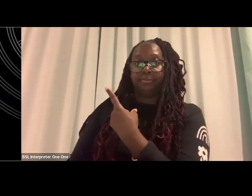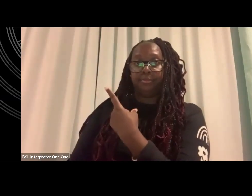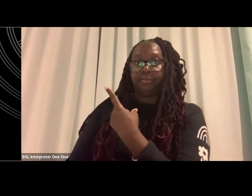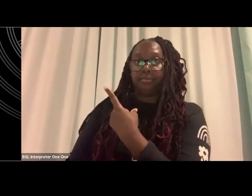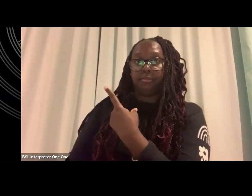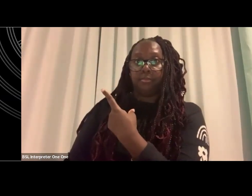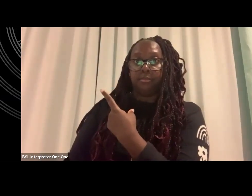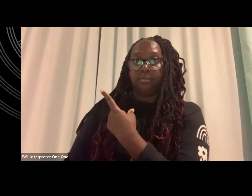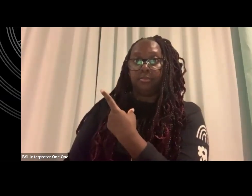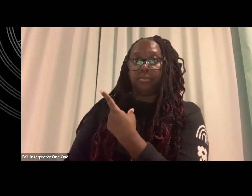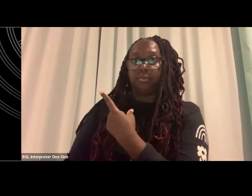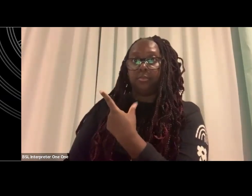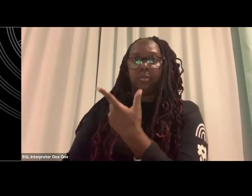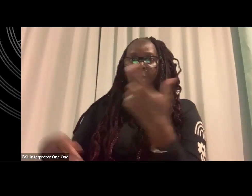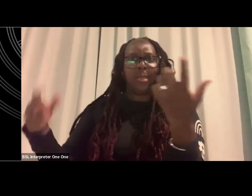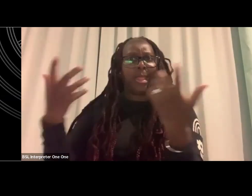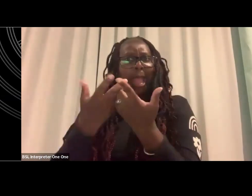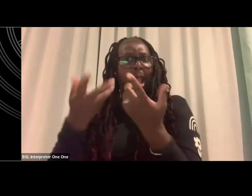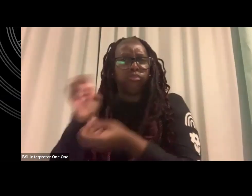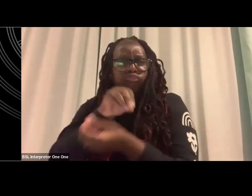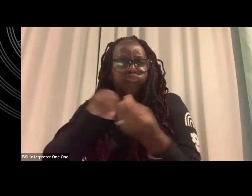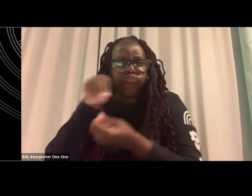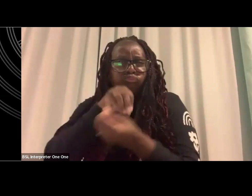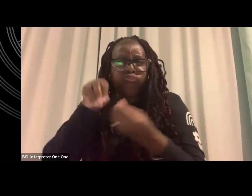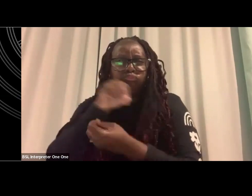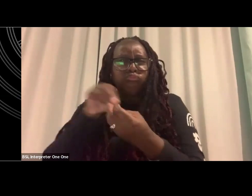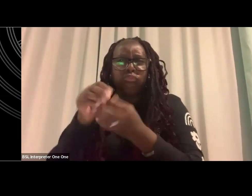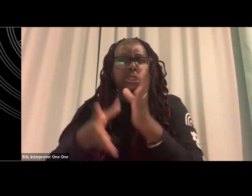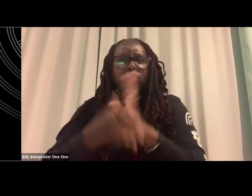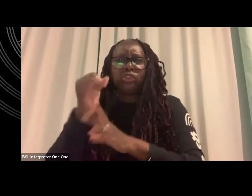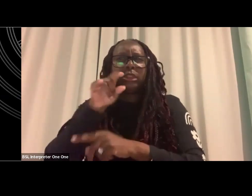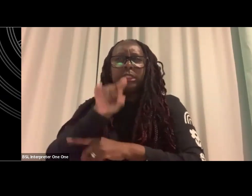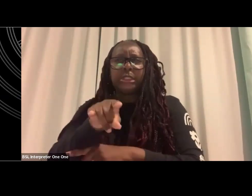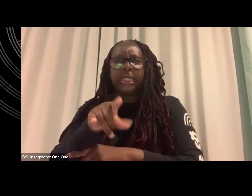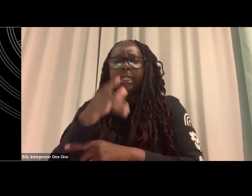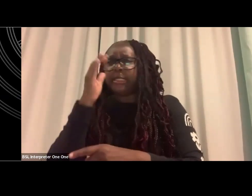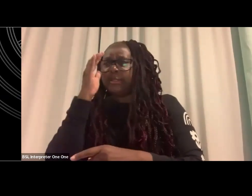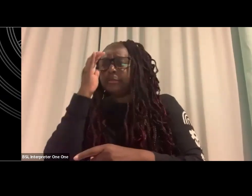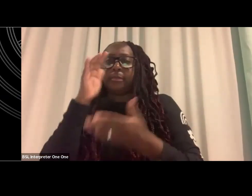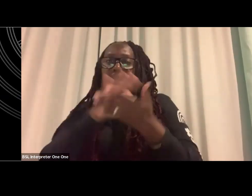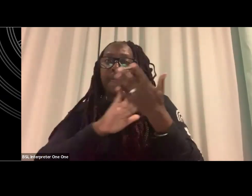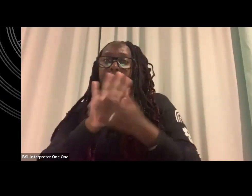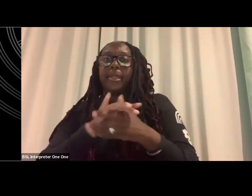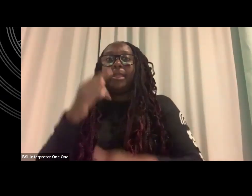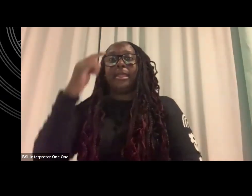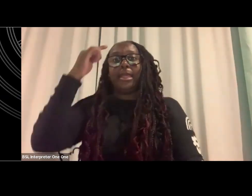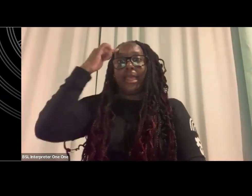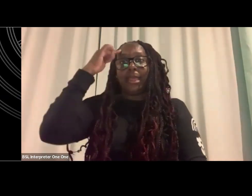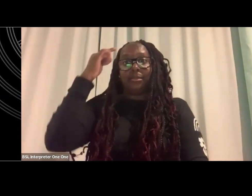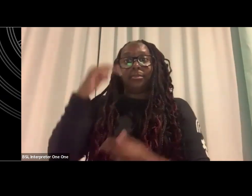for any solution to achieve impact, it's really important that it engages with head, hand, and